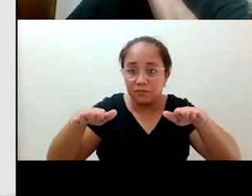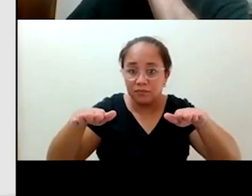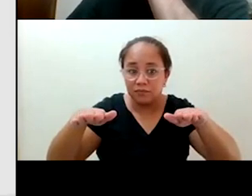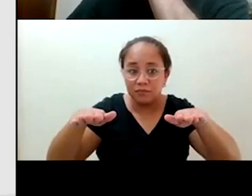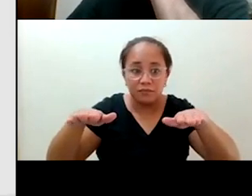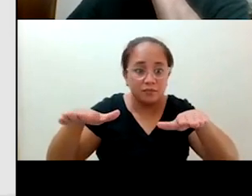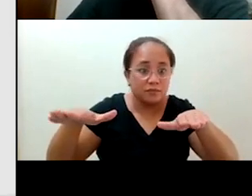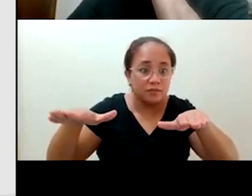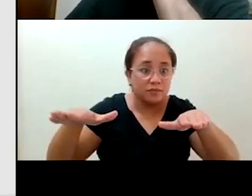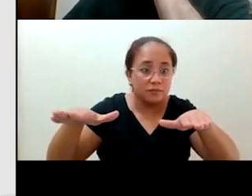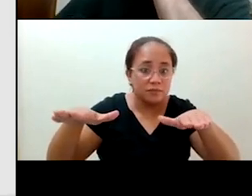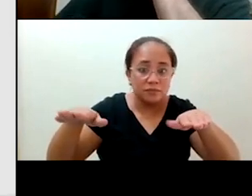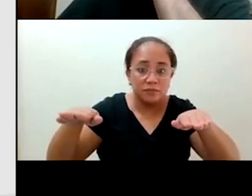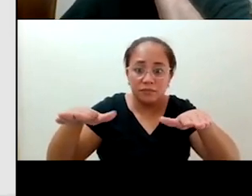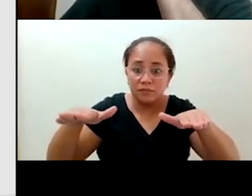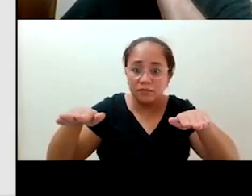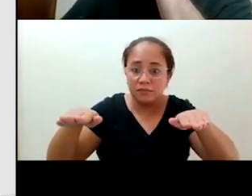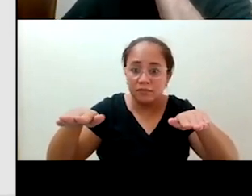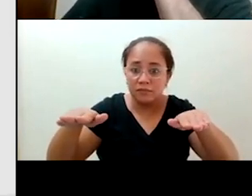Is it flat or tapered?